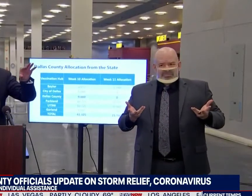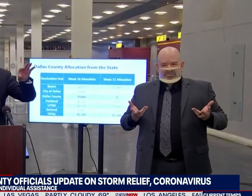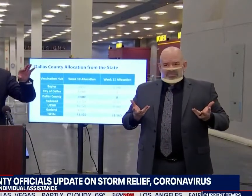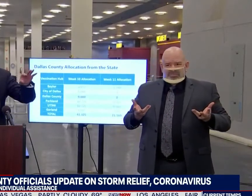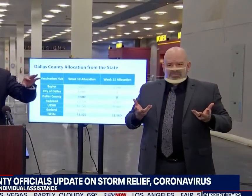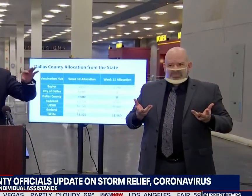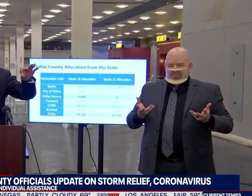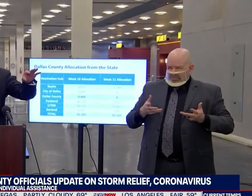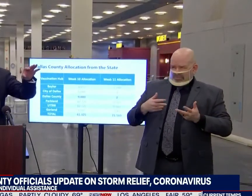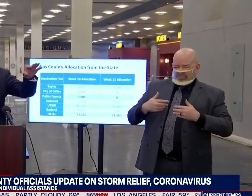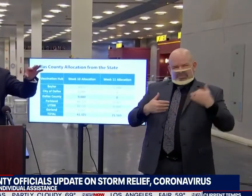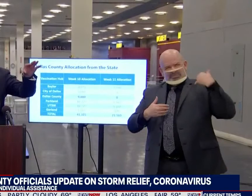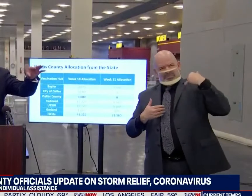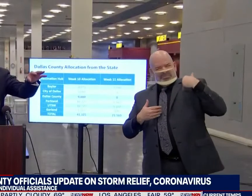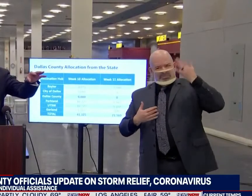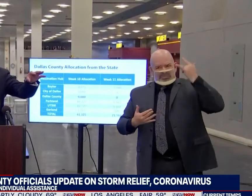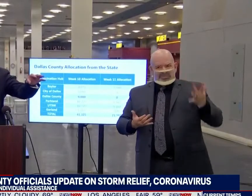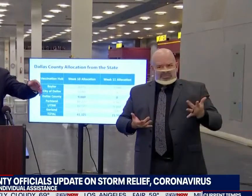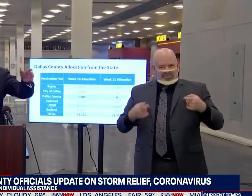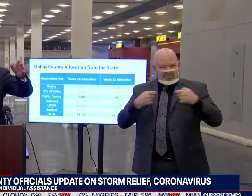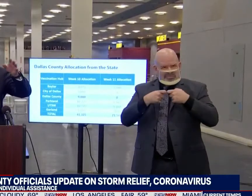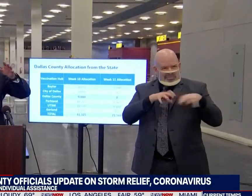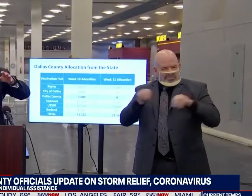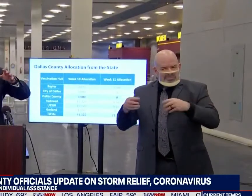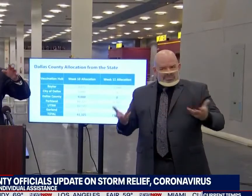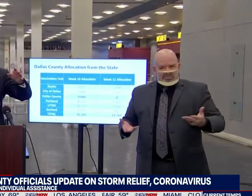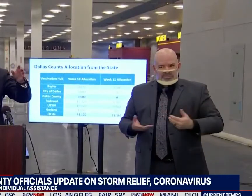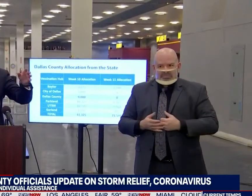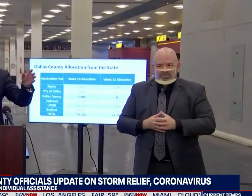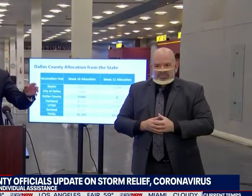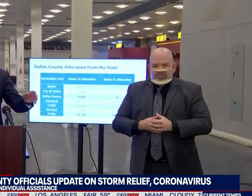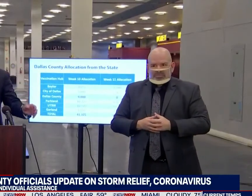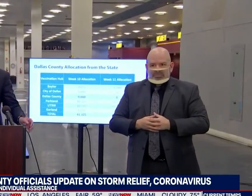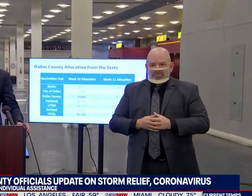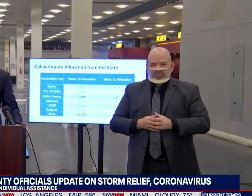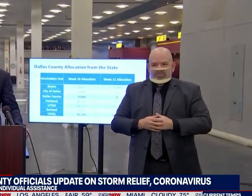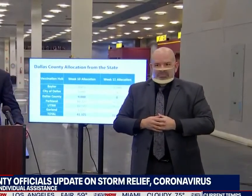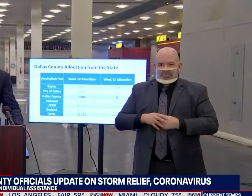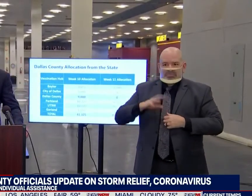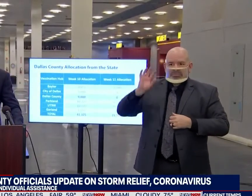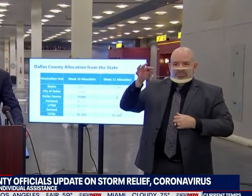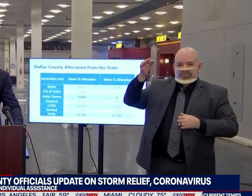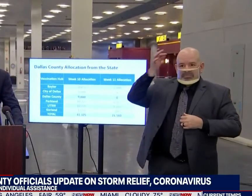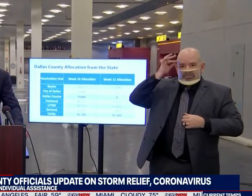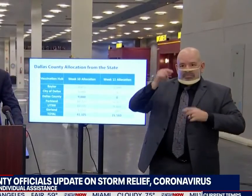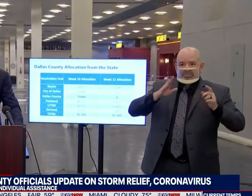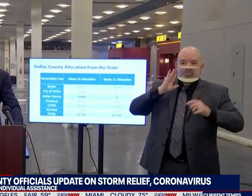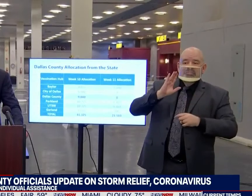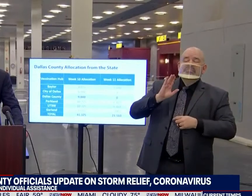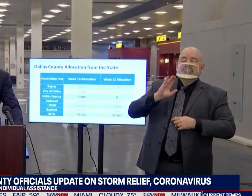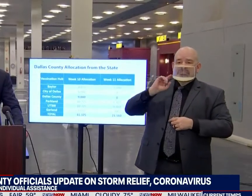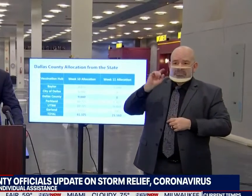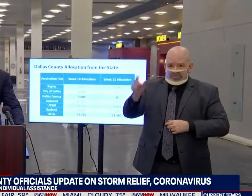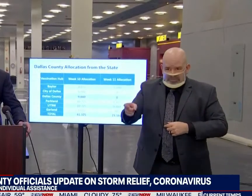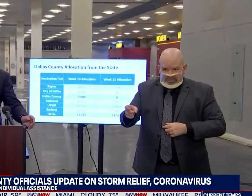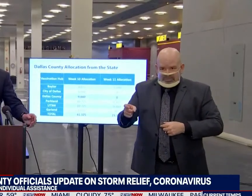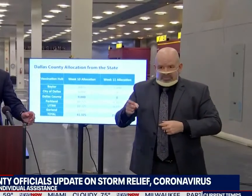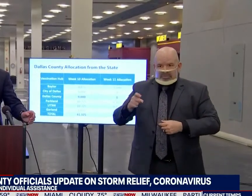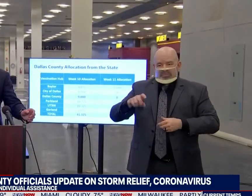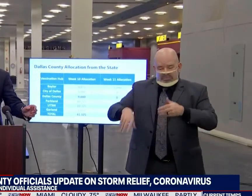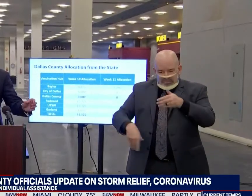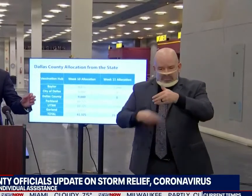government for specific underserved communities that are not on our list of registration currently the